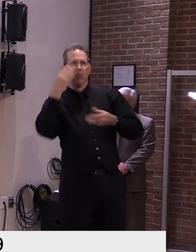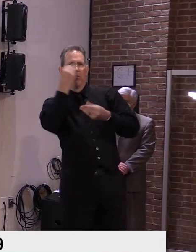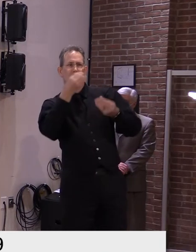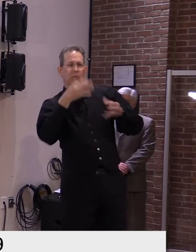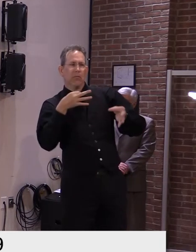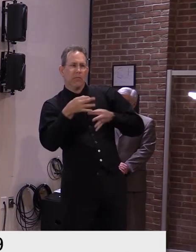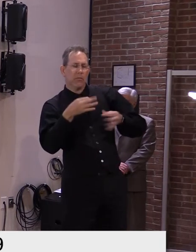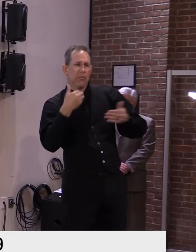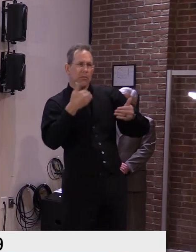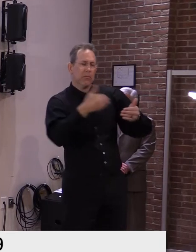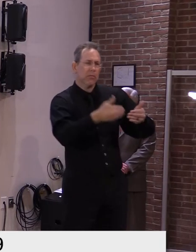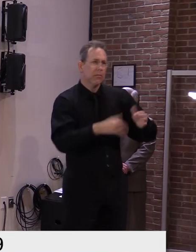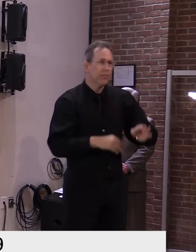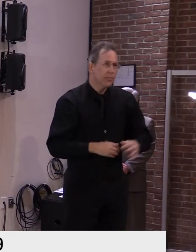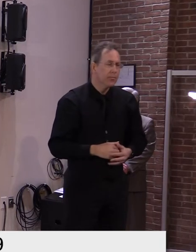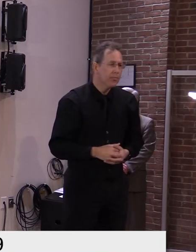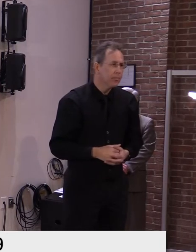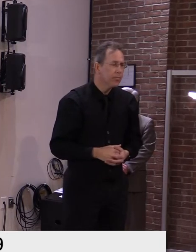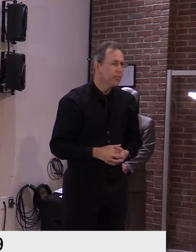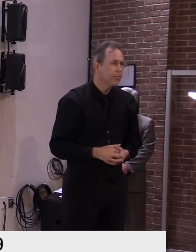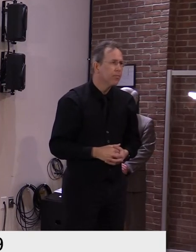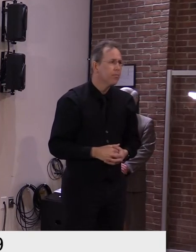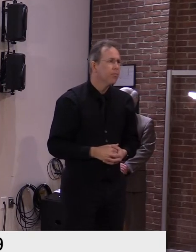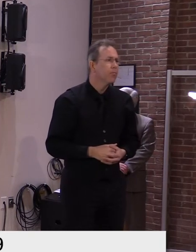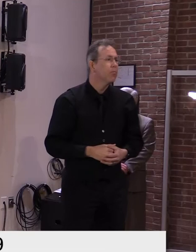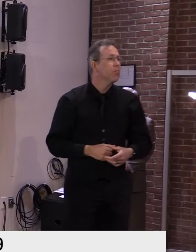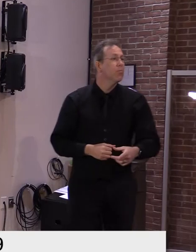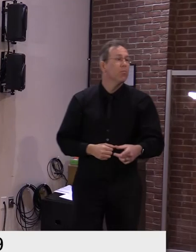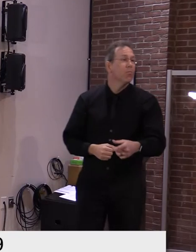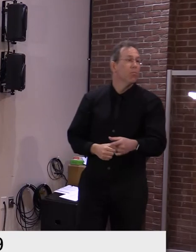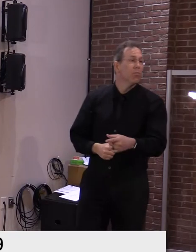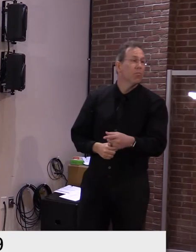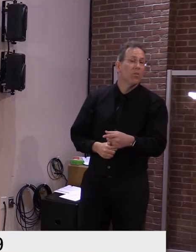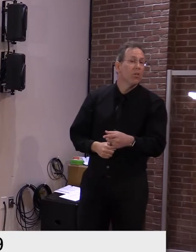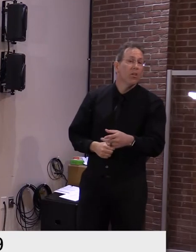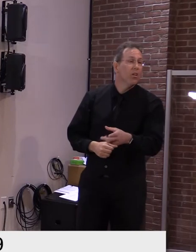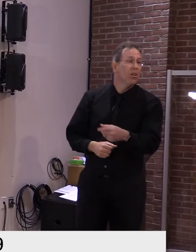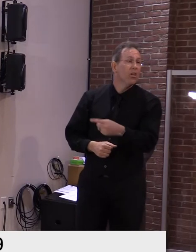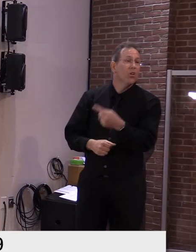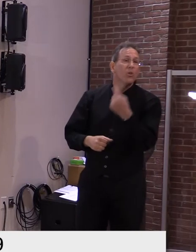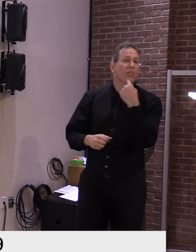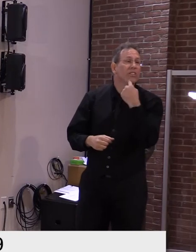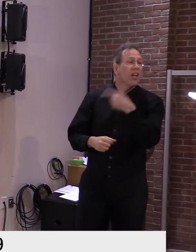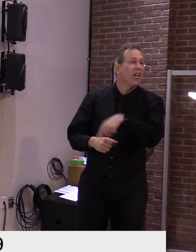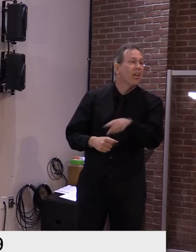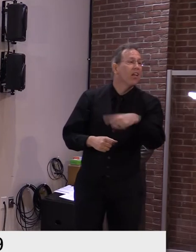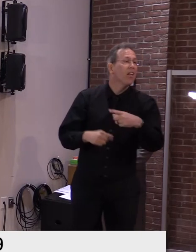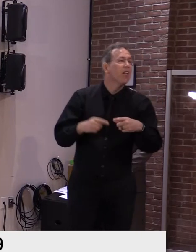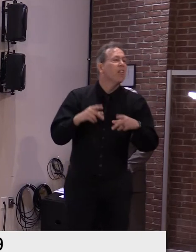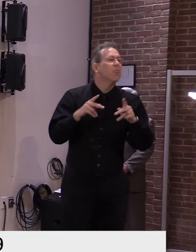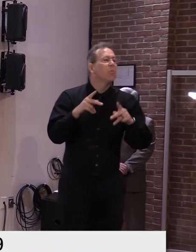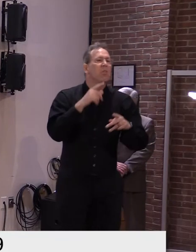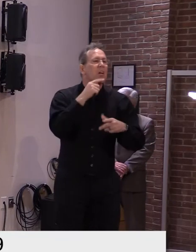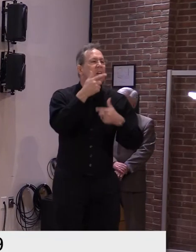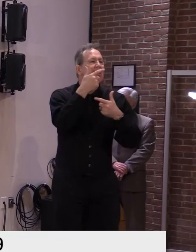We were told that the health department was not interested in watching the video to even confirm